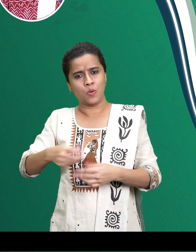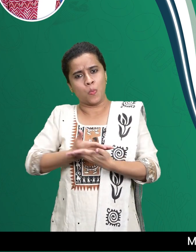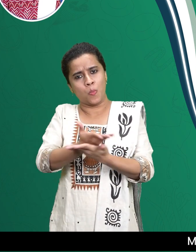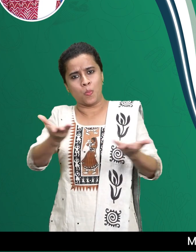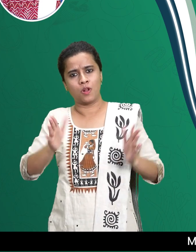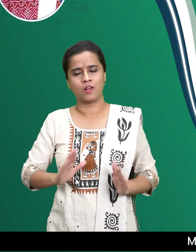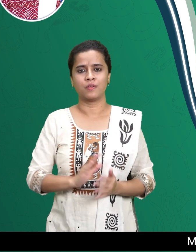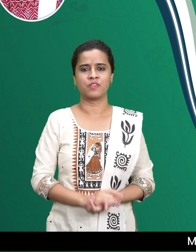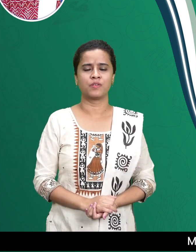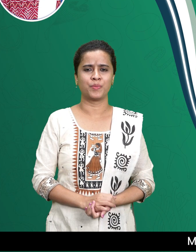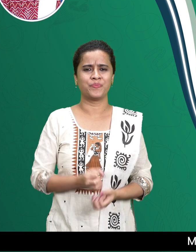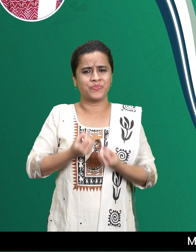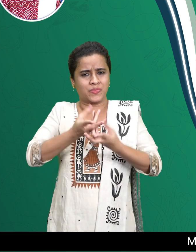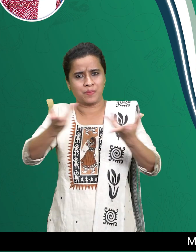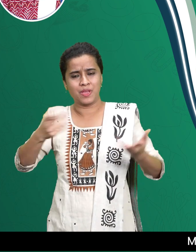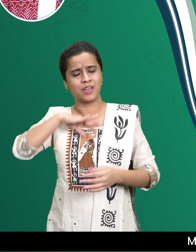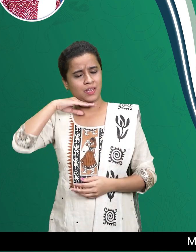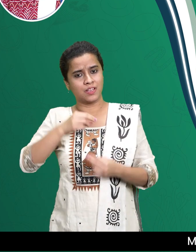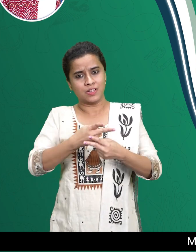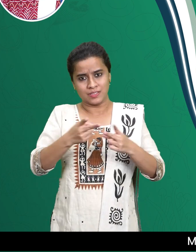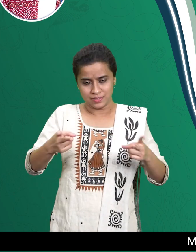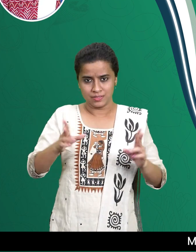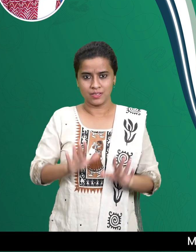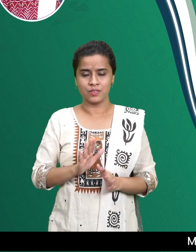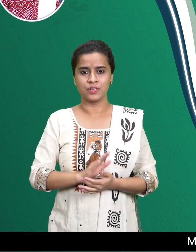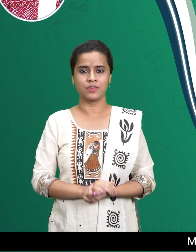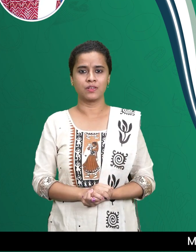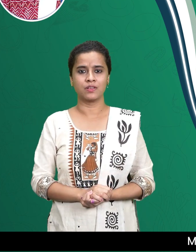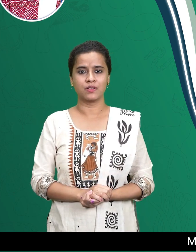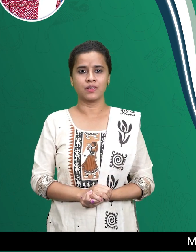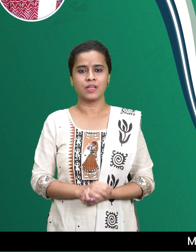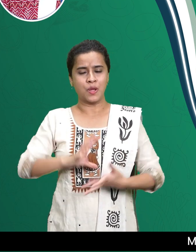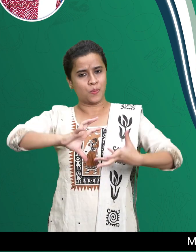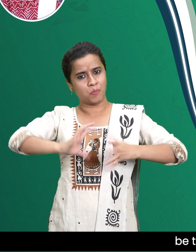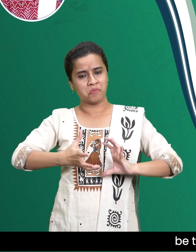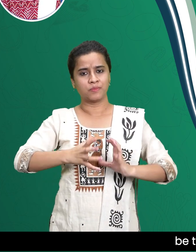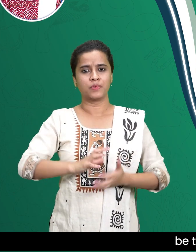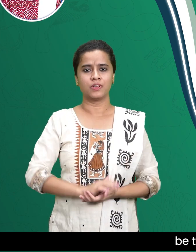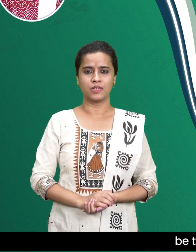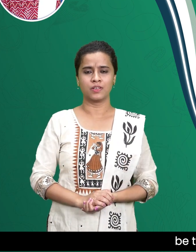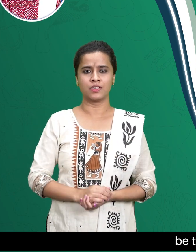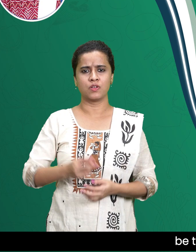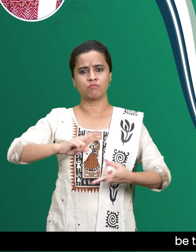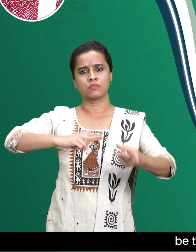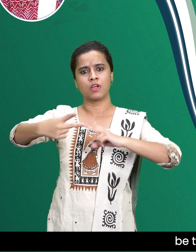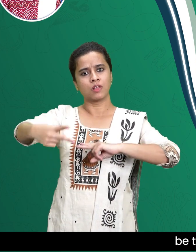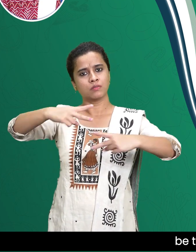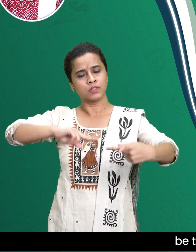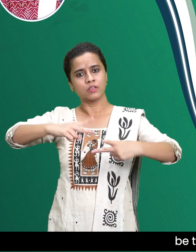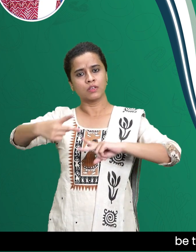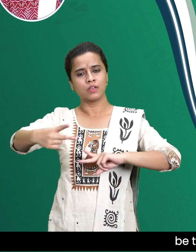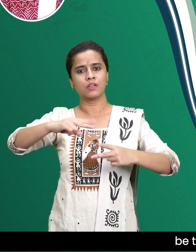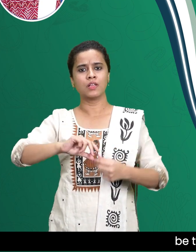Many diseases will inevitably be transmitted by